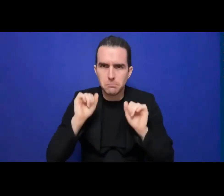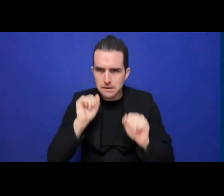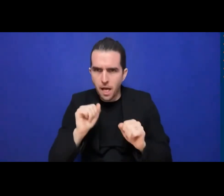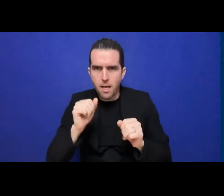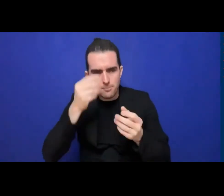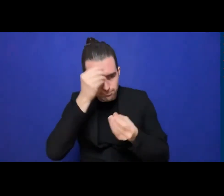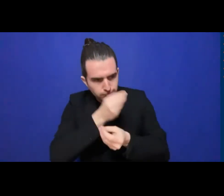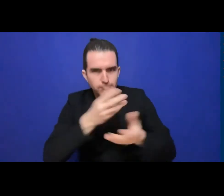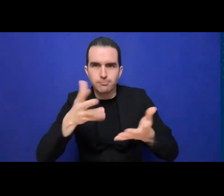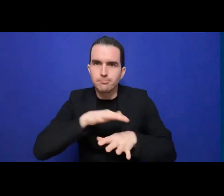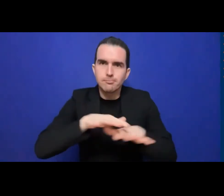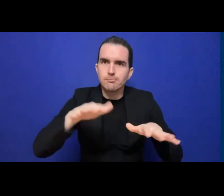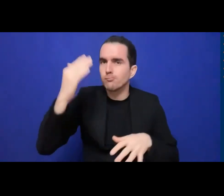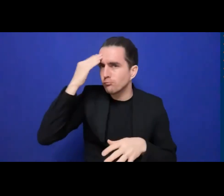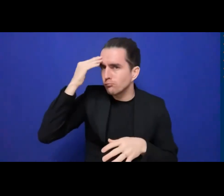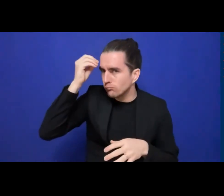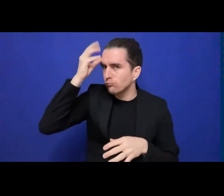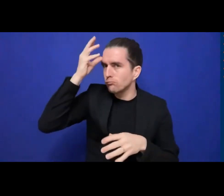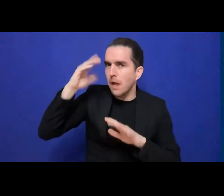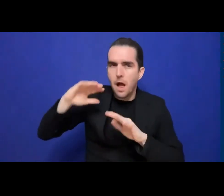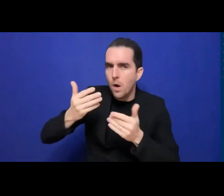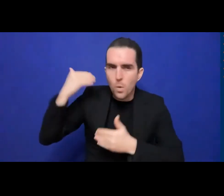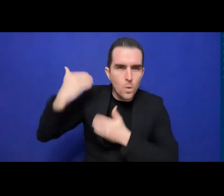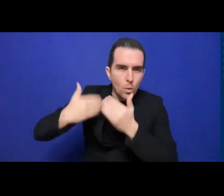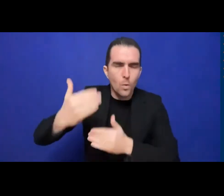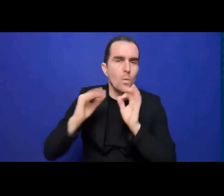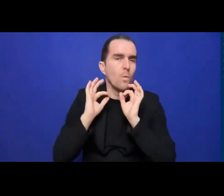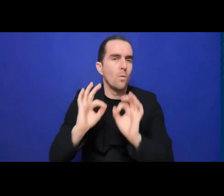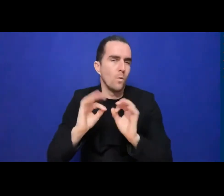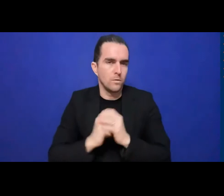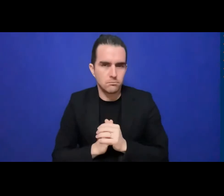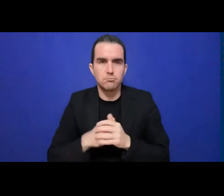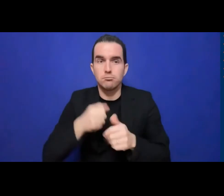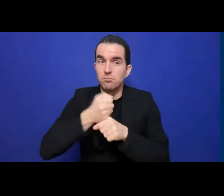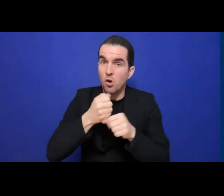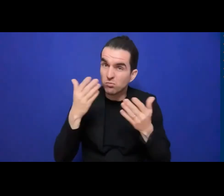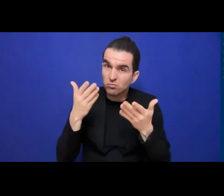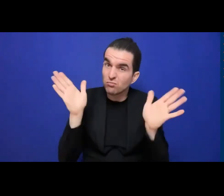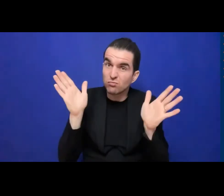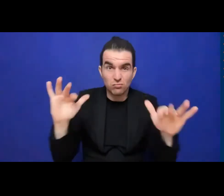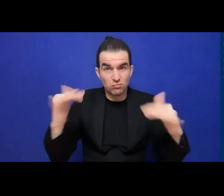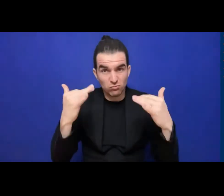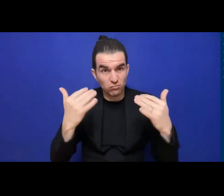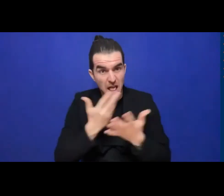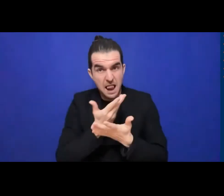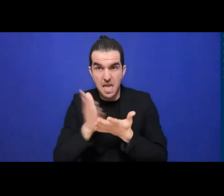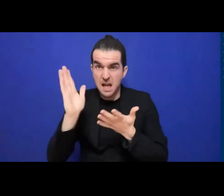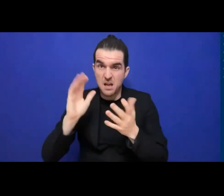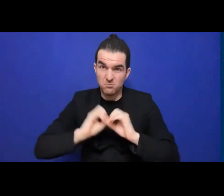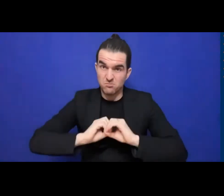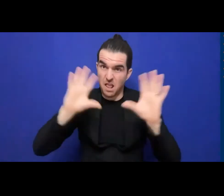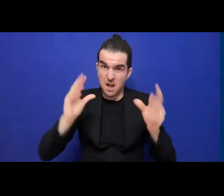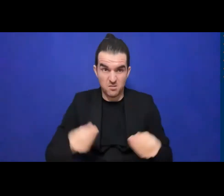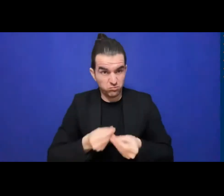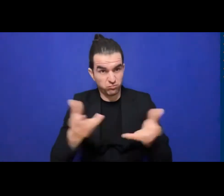with governments. So I think that's great. So now we're going to be moving on to Japan. So we